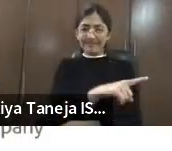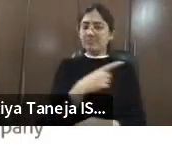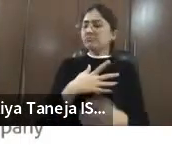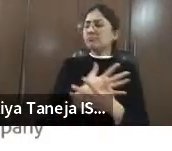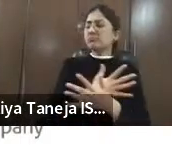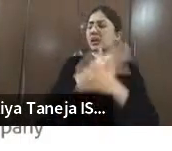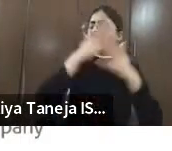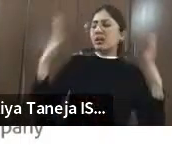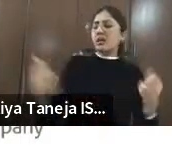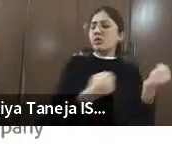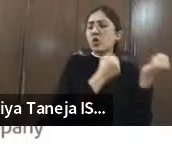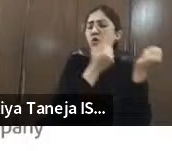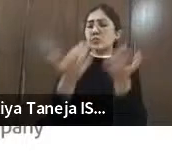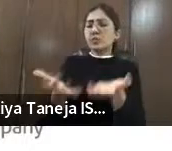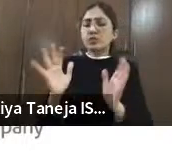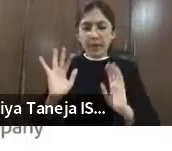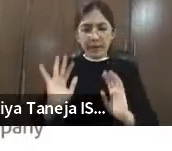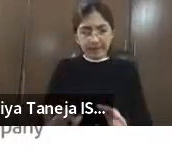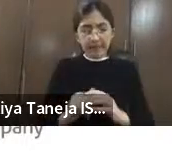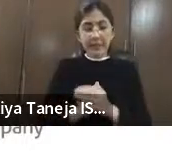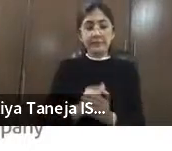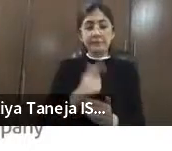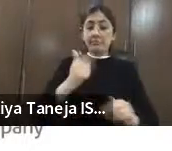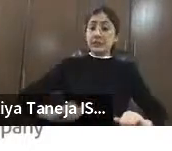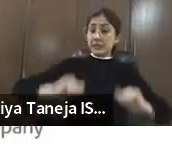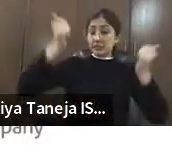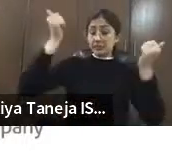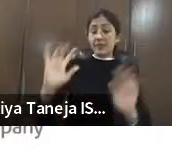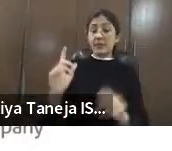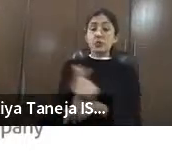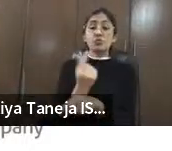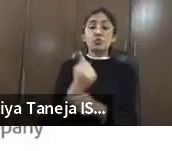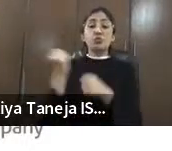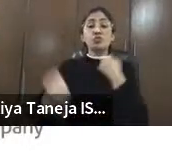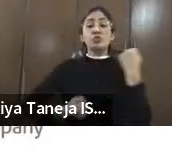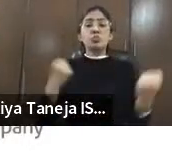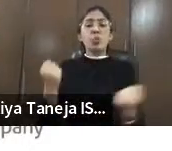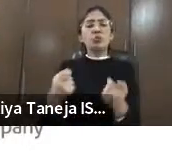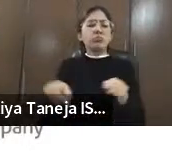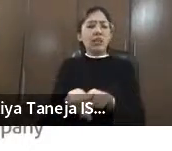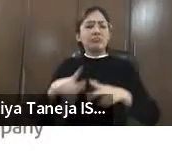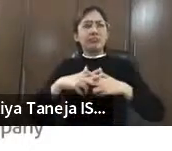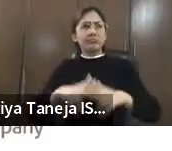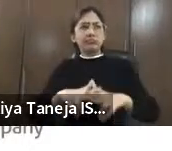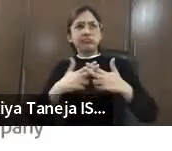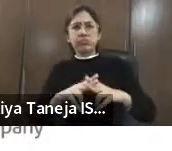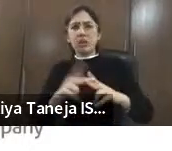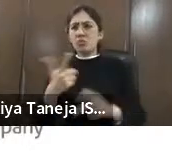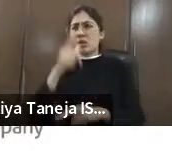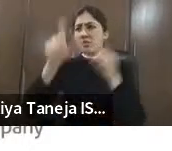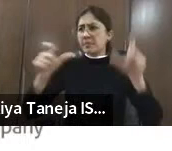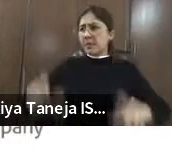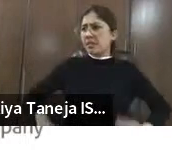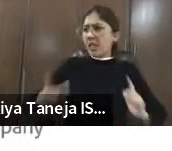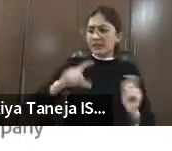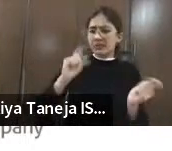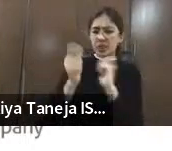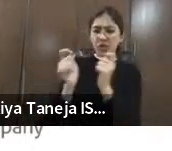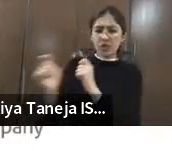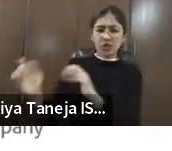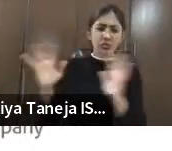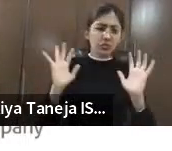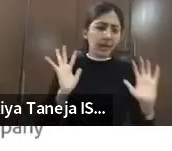She successfully advocated for the use of sports as a tool for changing lives and contributing to